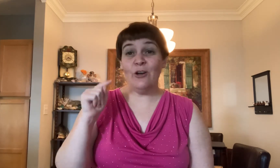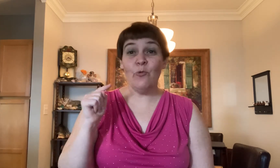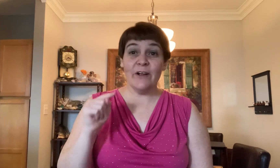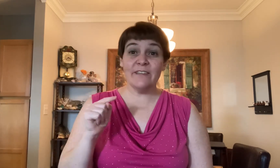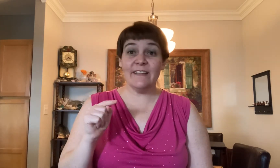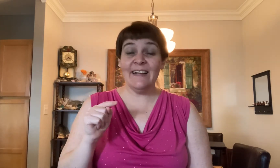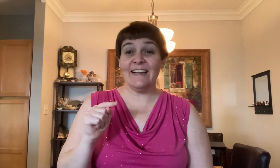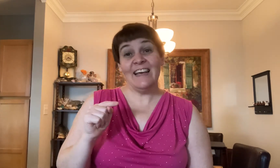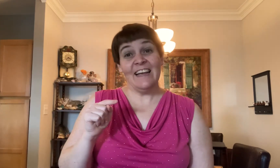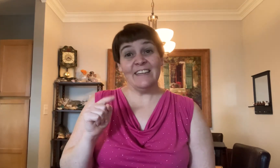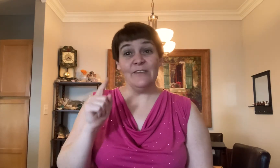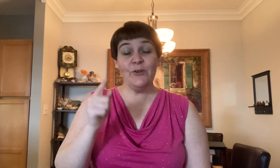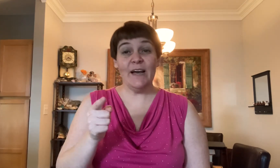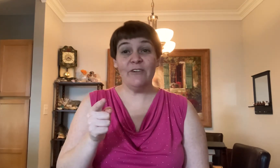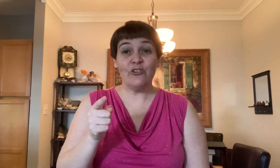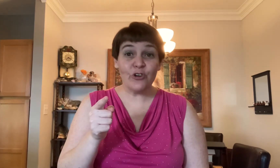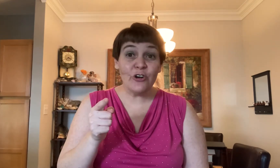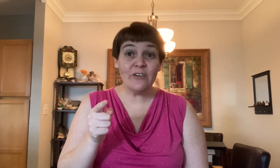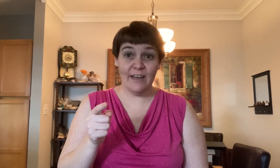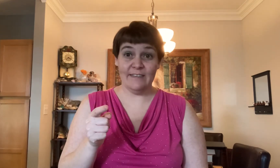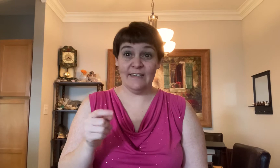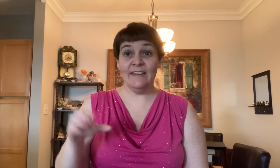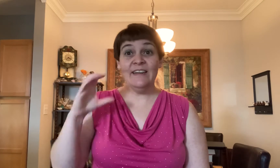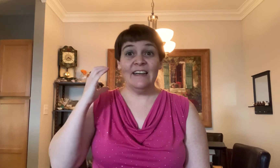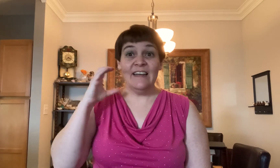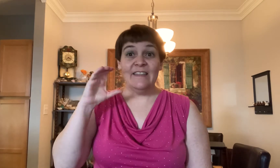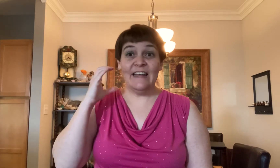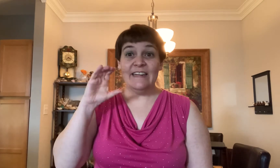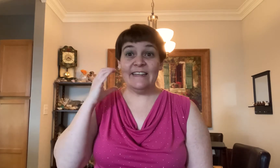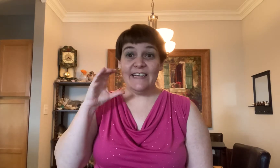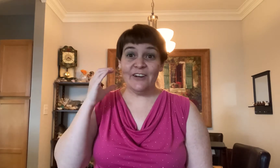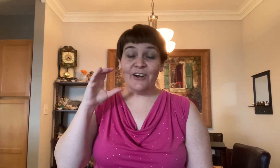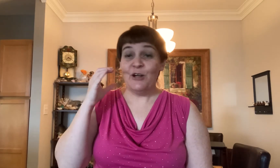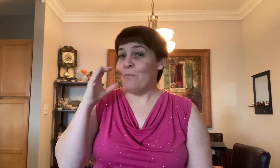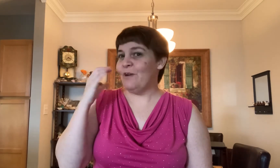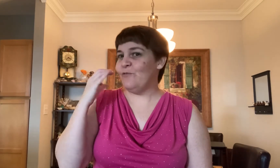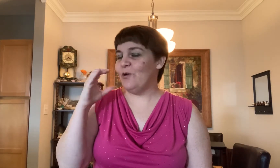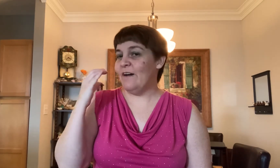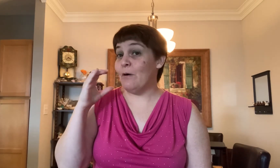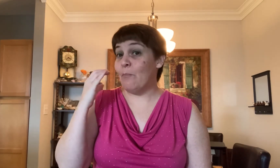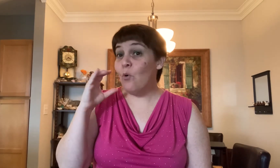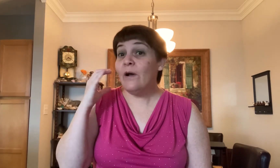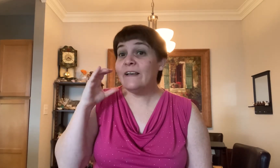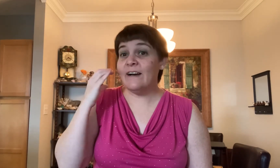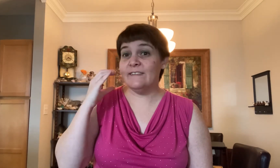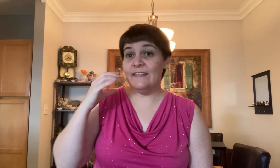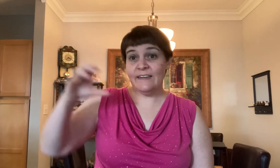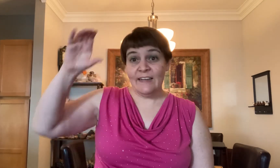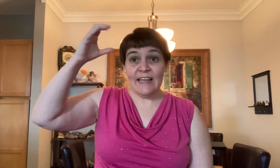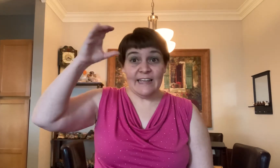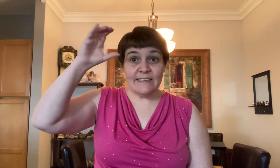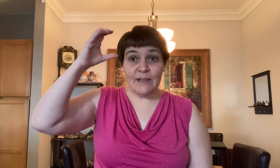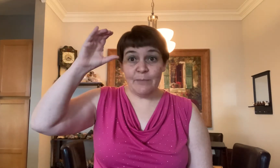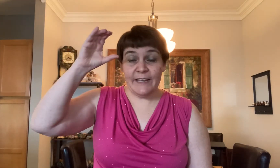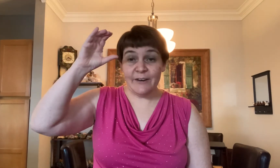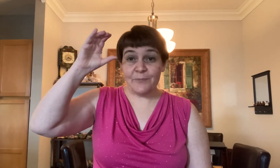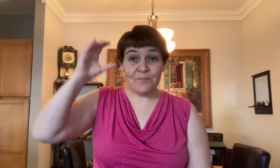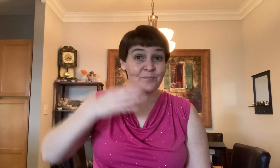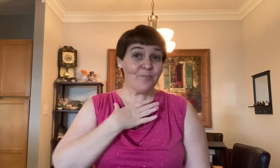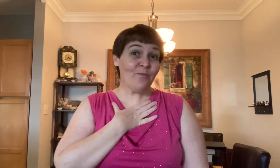where to sign it. Because if you have a girl cousin, then it's here. But if you have a boy cousin, it's up here.